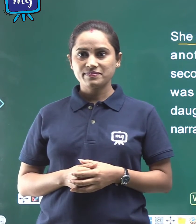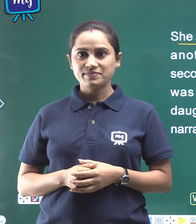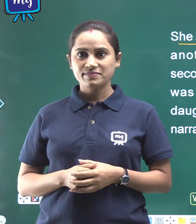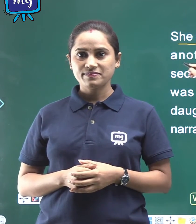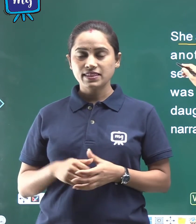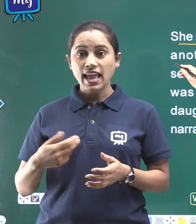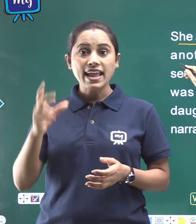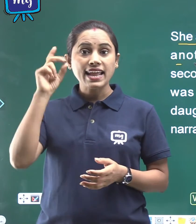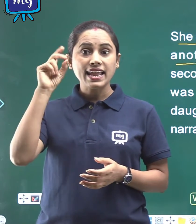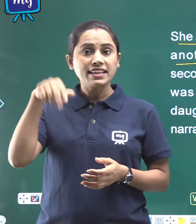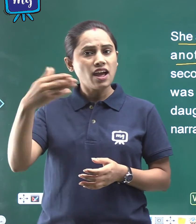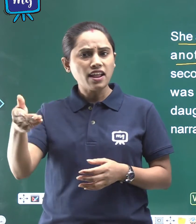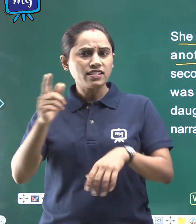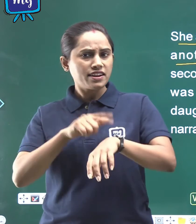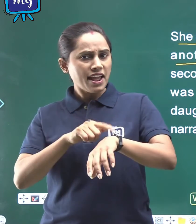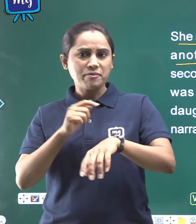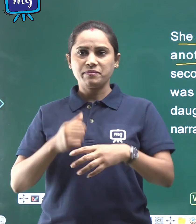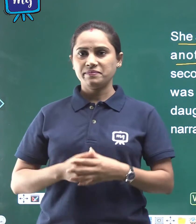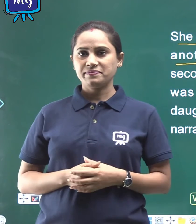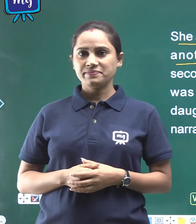at another time.